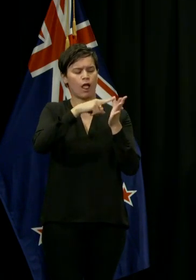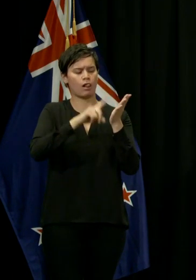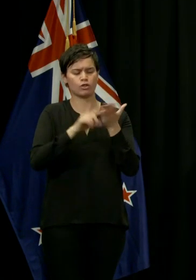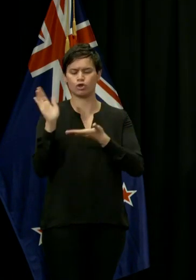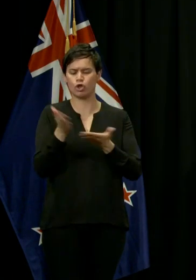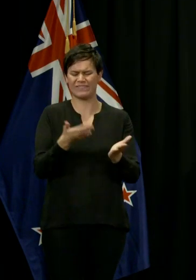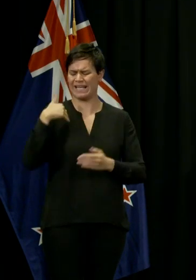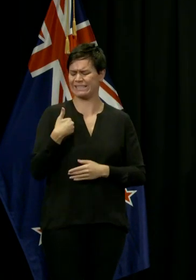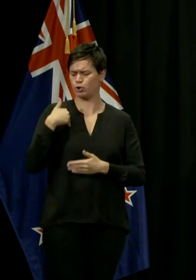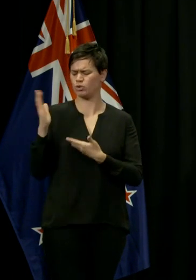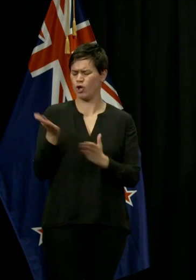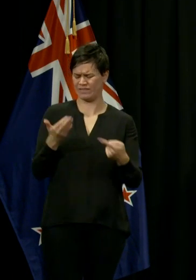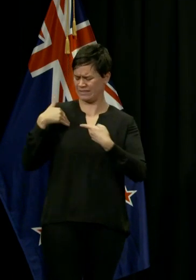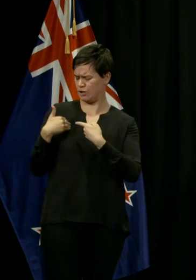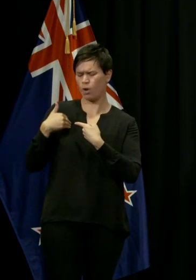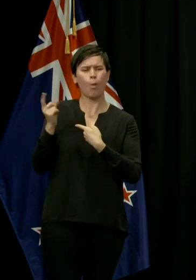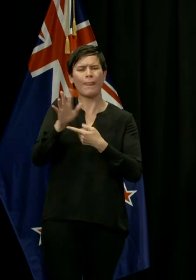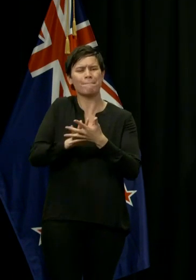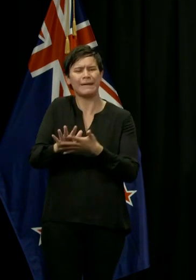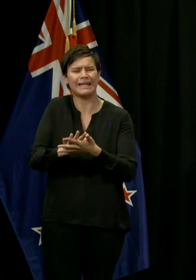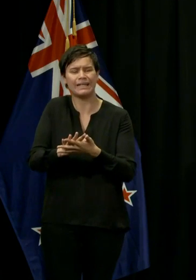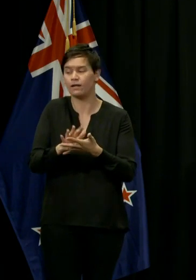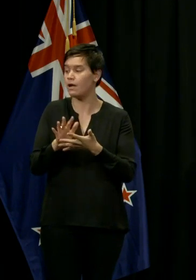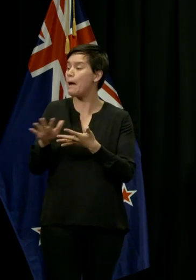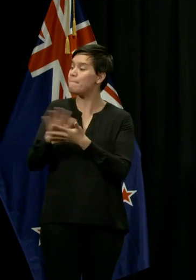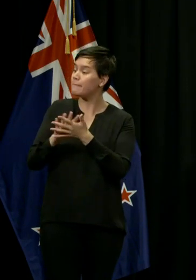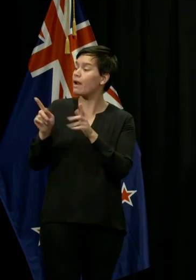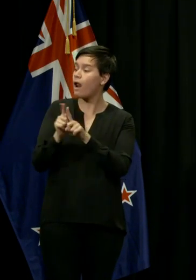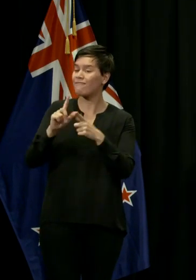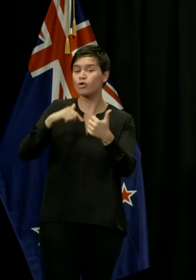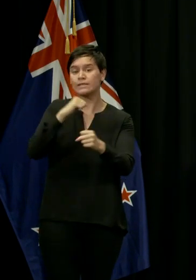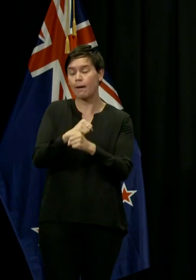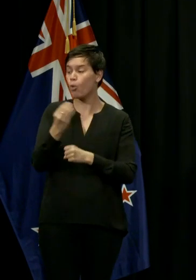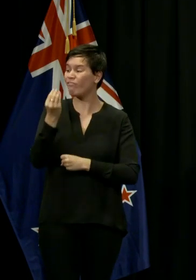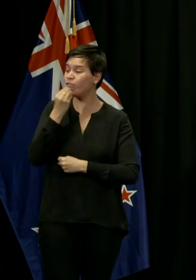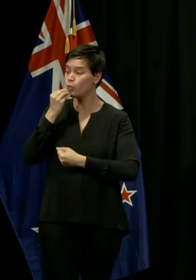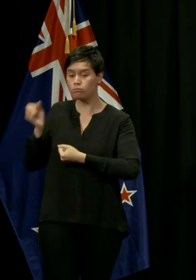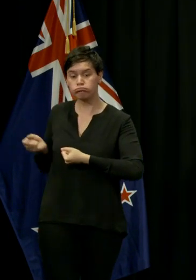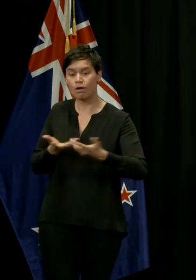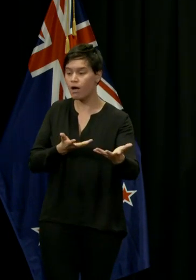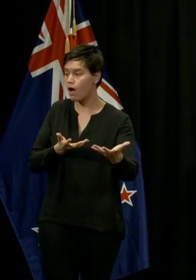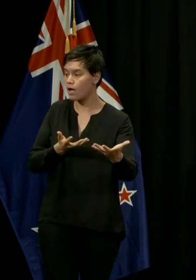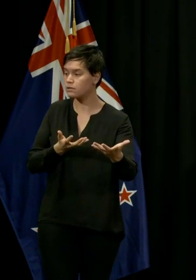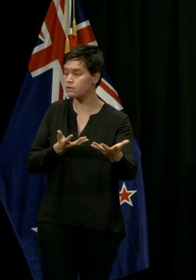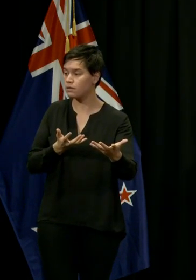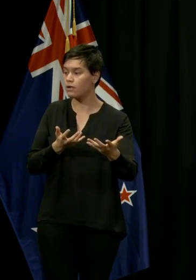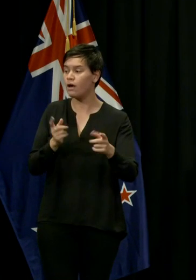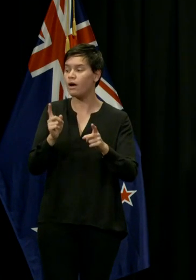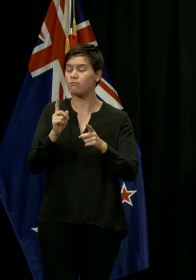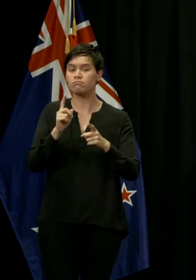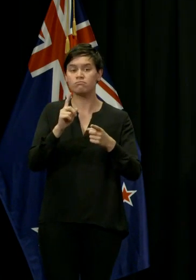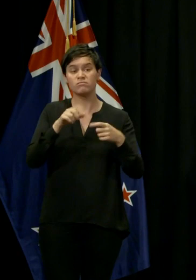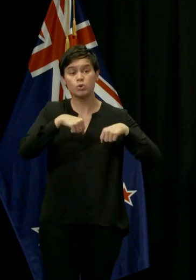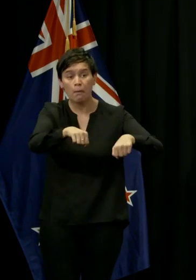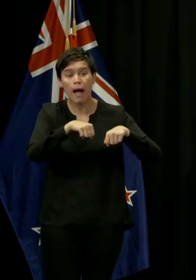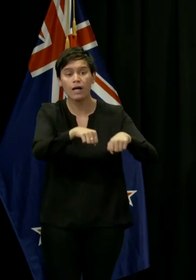essentially those who are part of the food supply chain, so who are providing our supermarkets, who are,